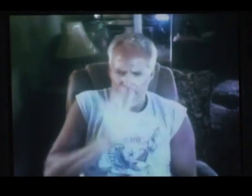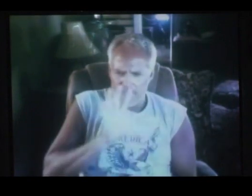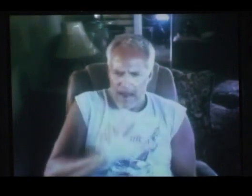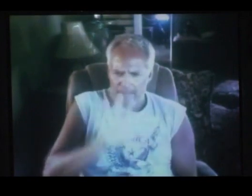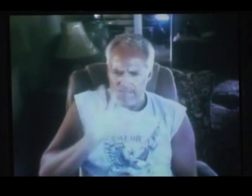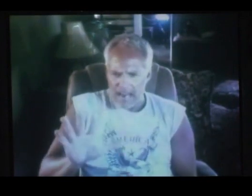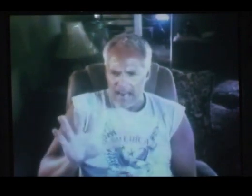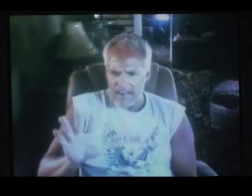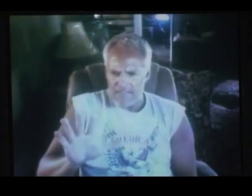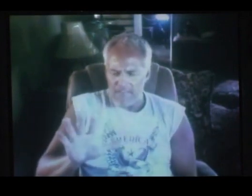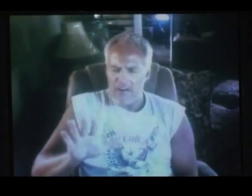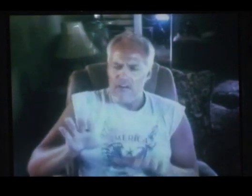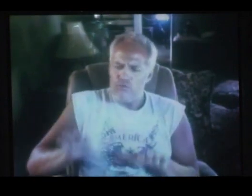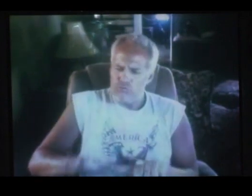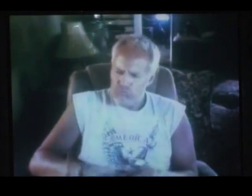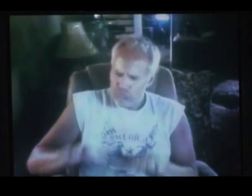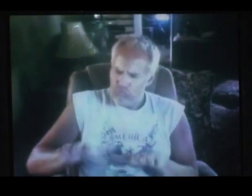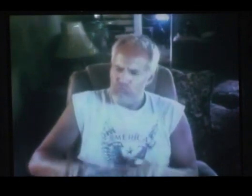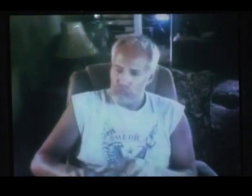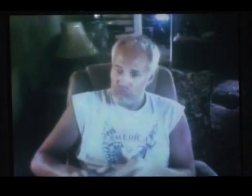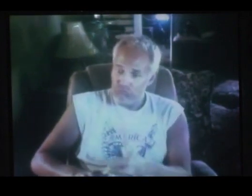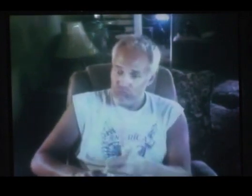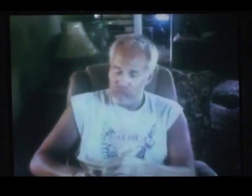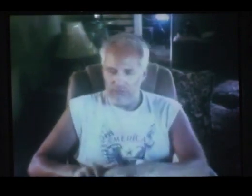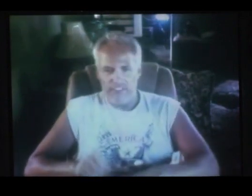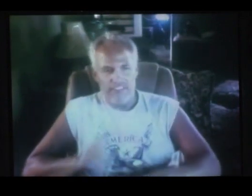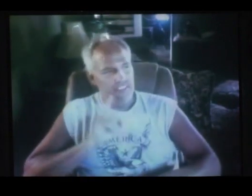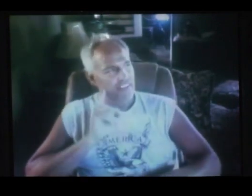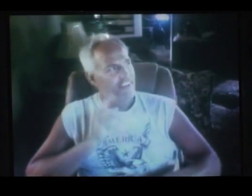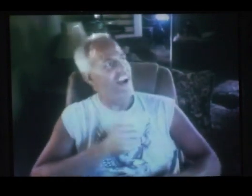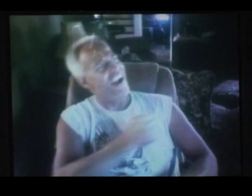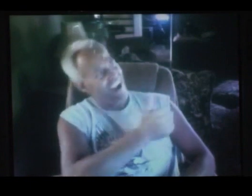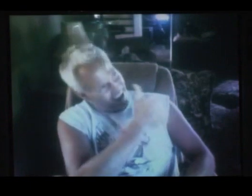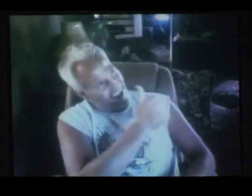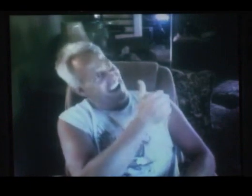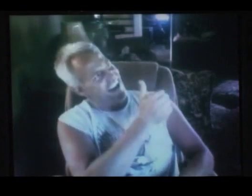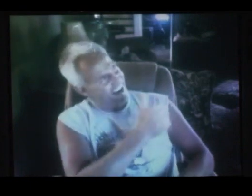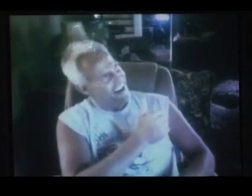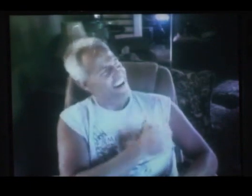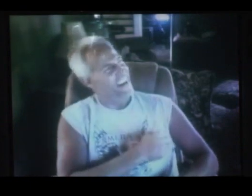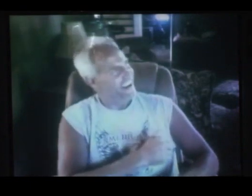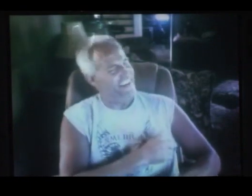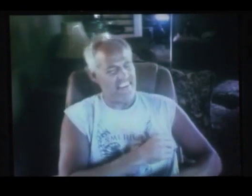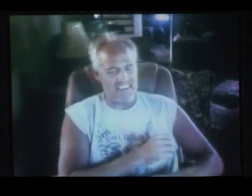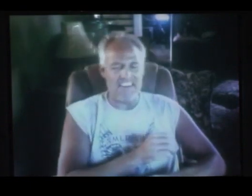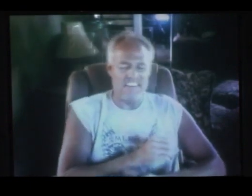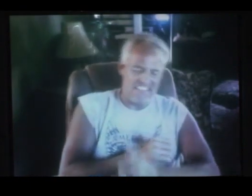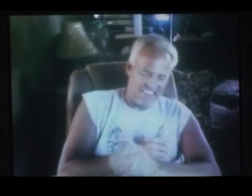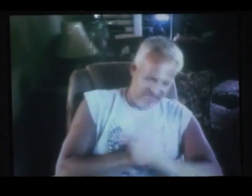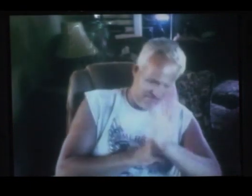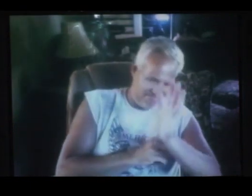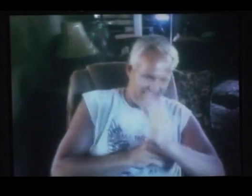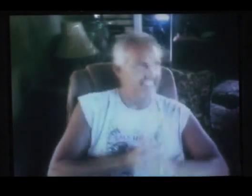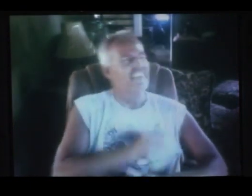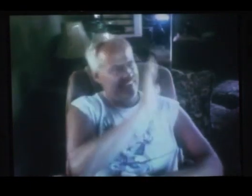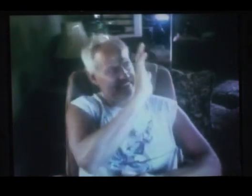you know, 55, okay, slow down, okay, good. And the deaf man's like, oh, yeah, okay, cool, you know, bye.